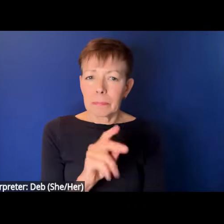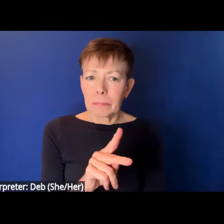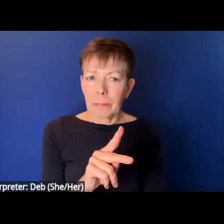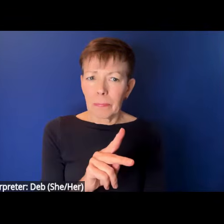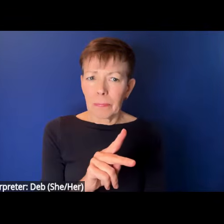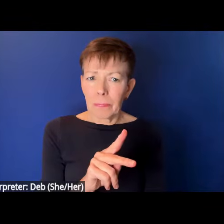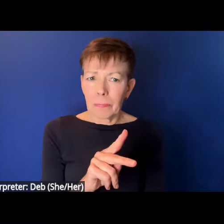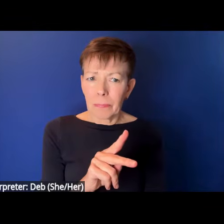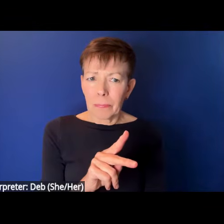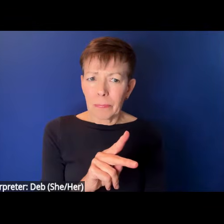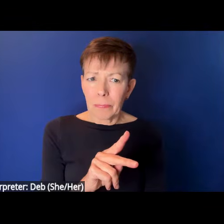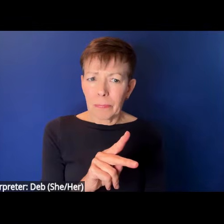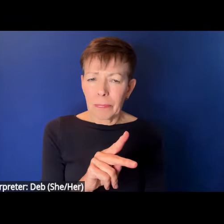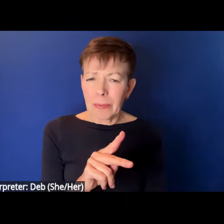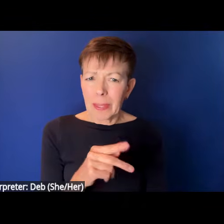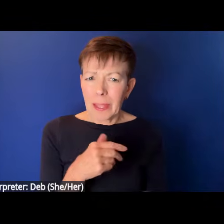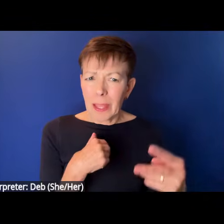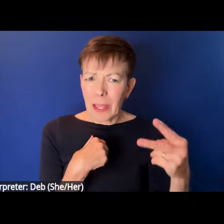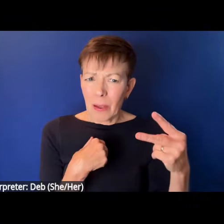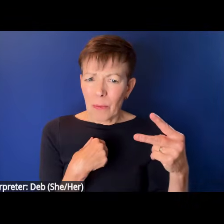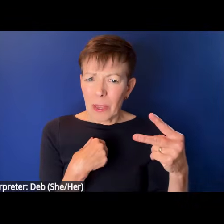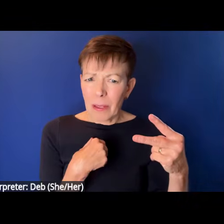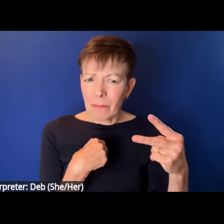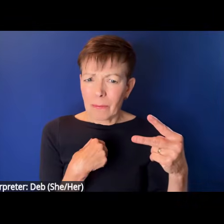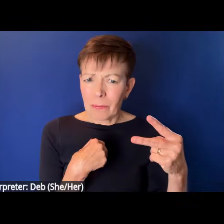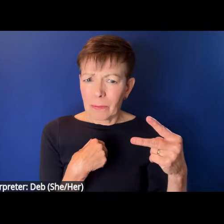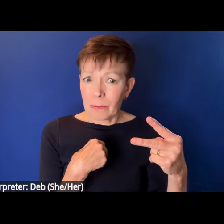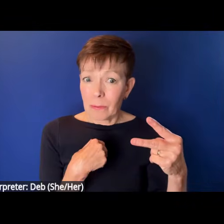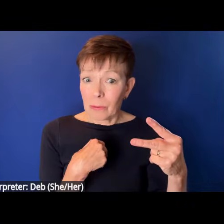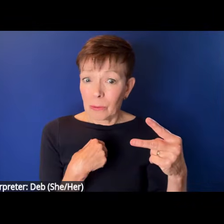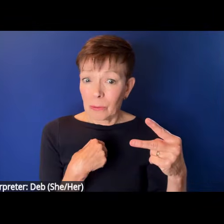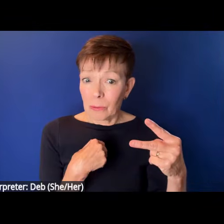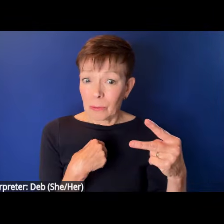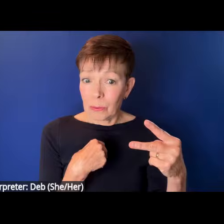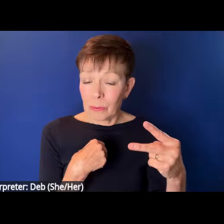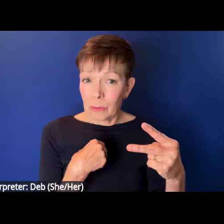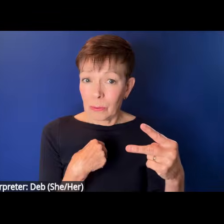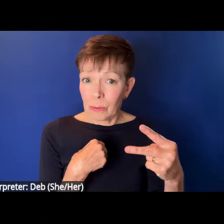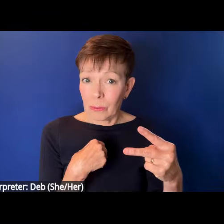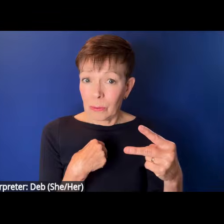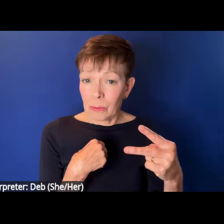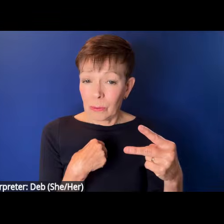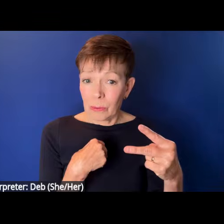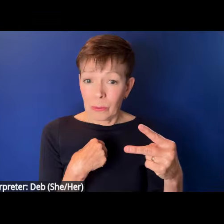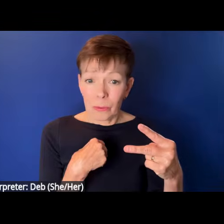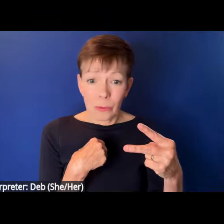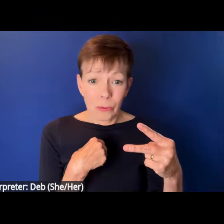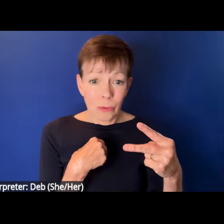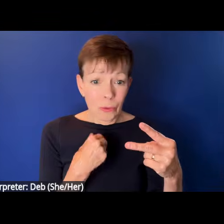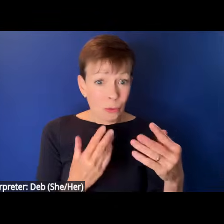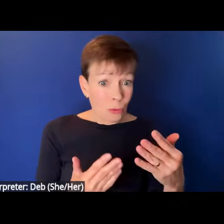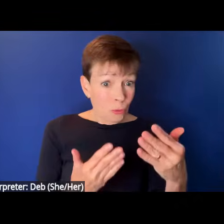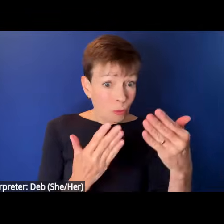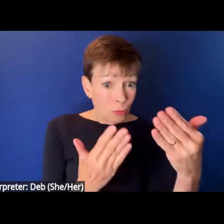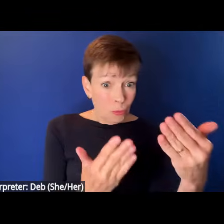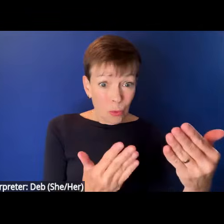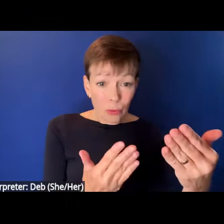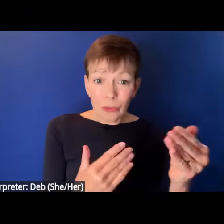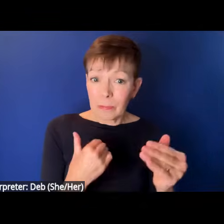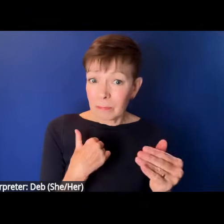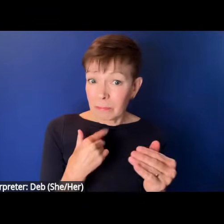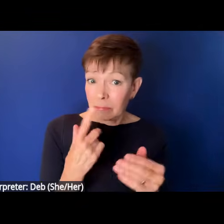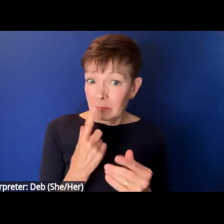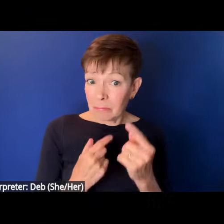motions. Before we read the motions and look to move those, I just want to open the floor for any questions that trustees may have for